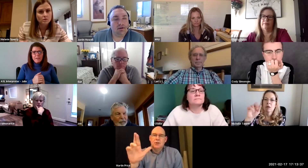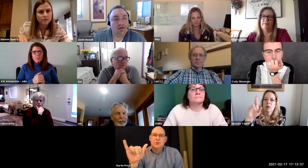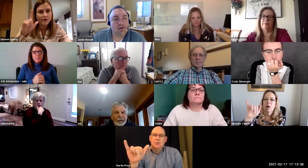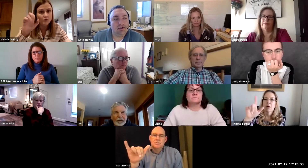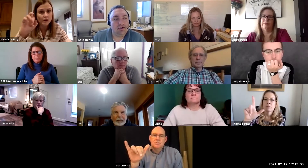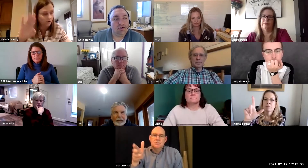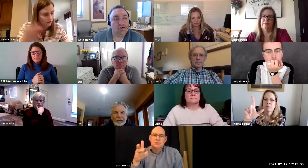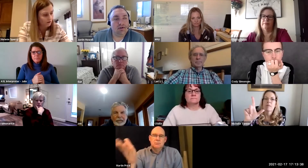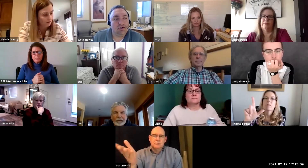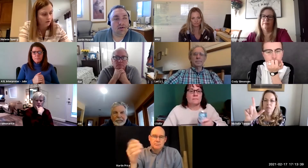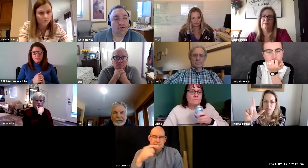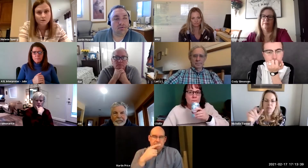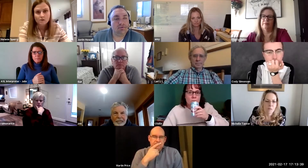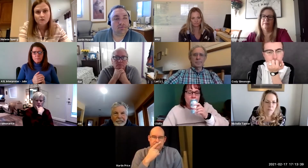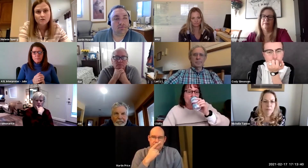Larry L.